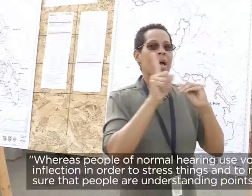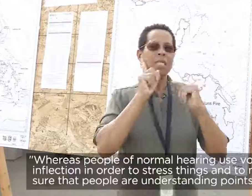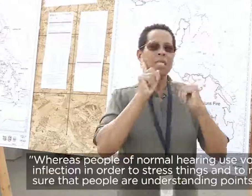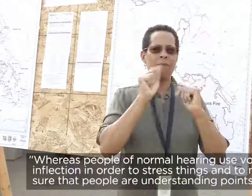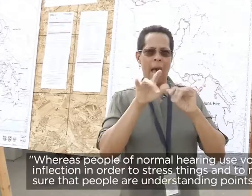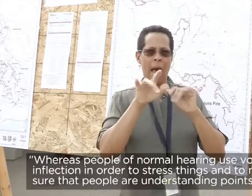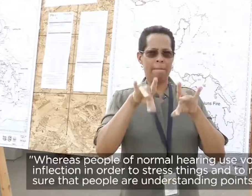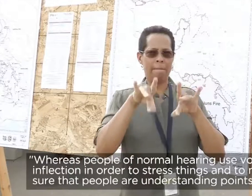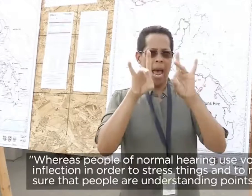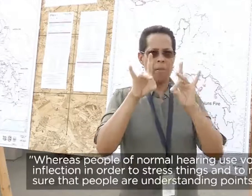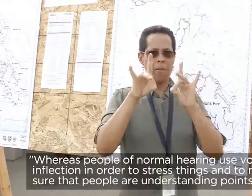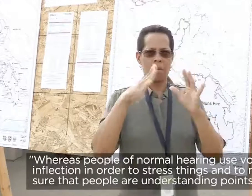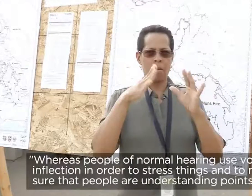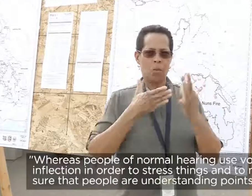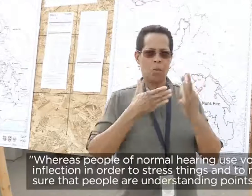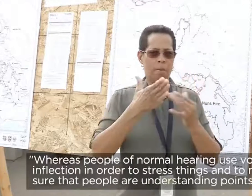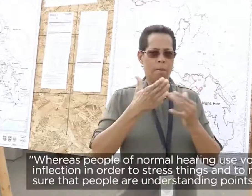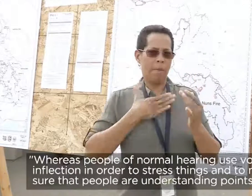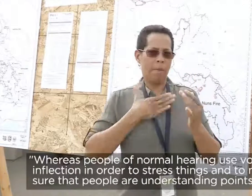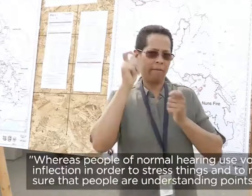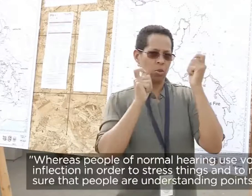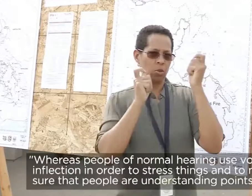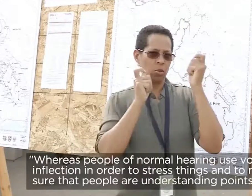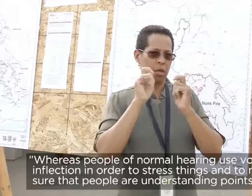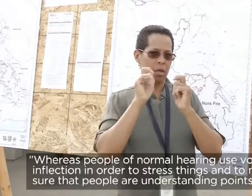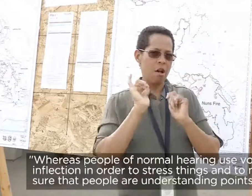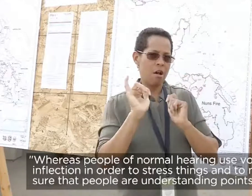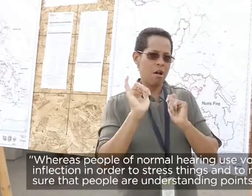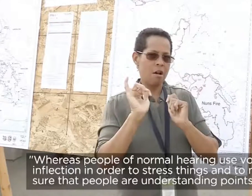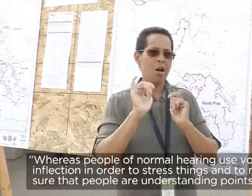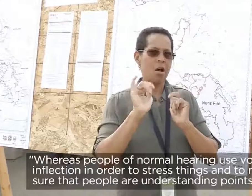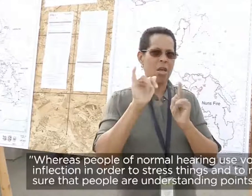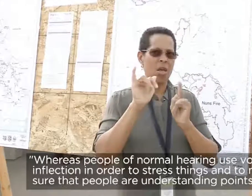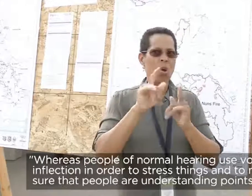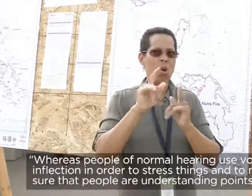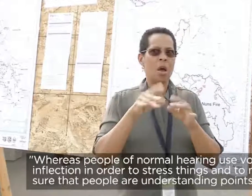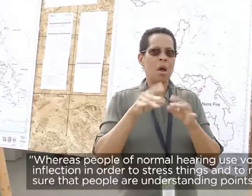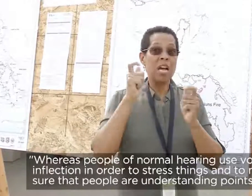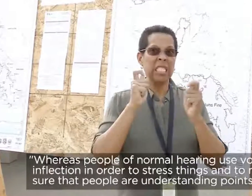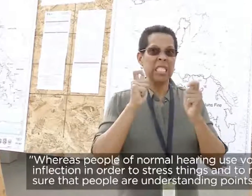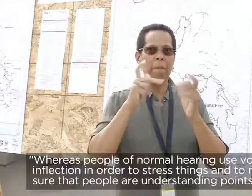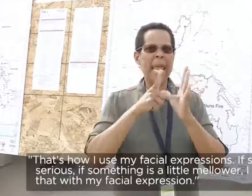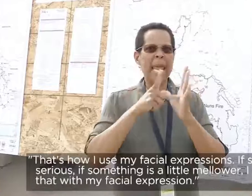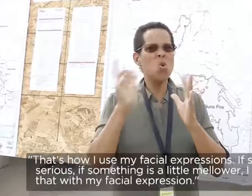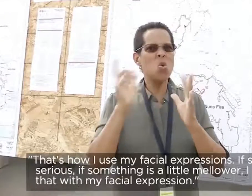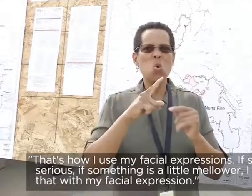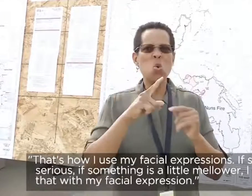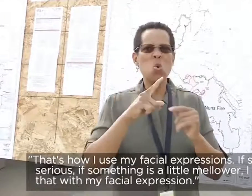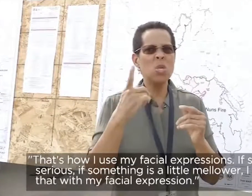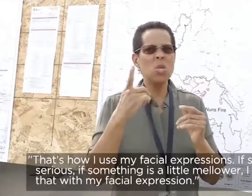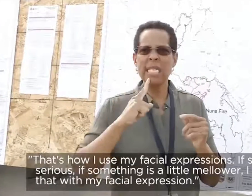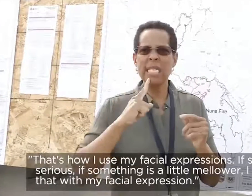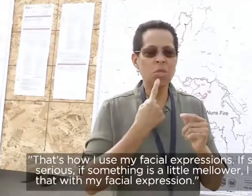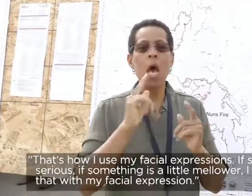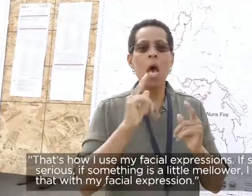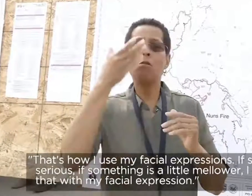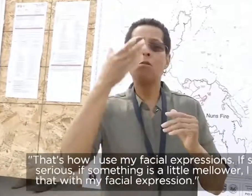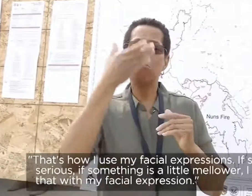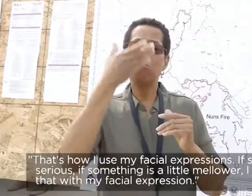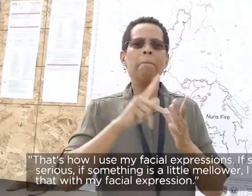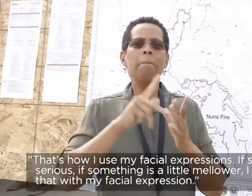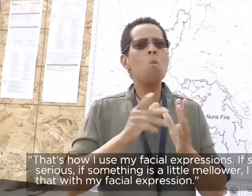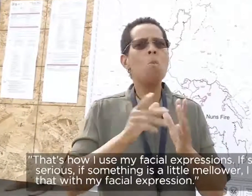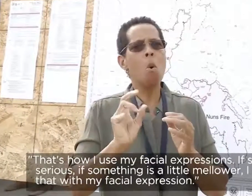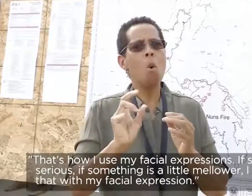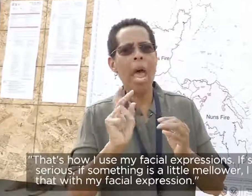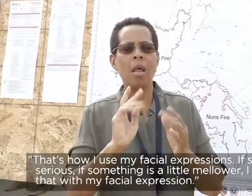normal hearing use vocal inflection in order to make stress things and to make sure that people understand the points. That's how I use my facial expressions.